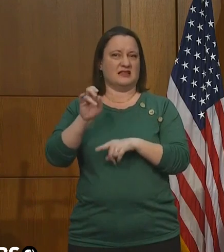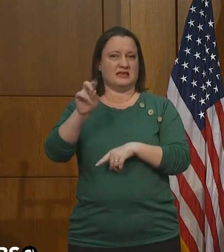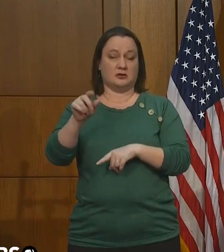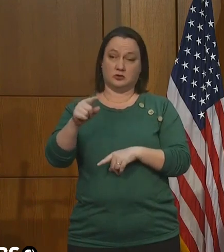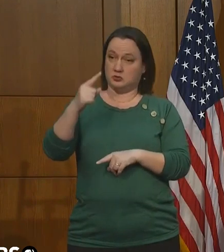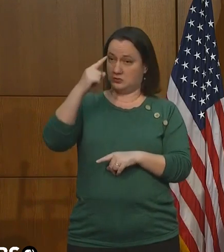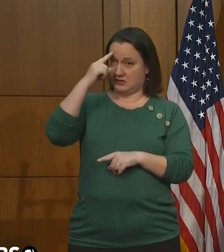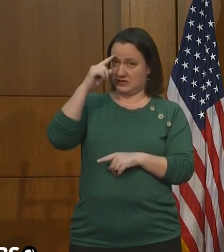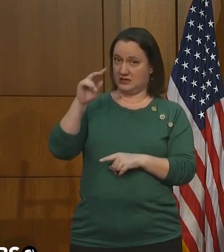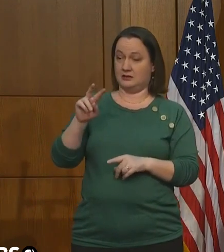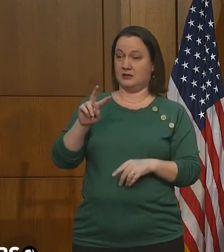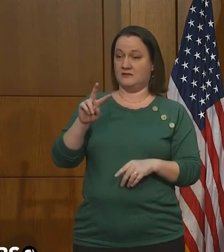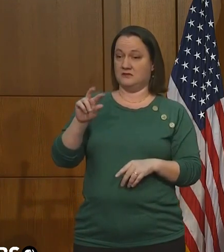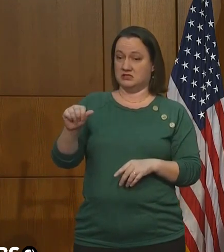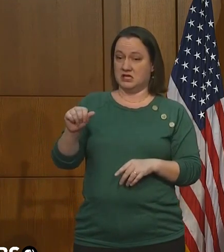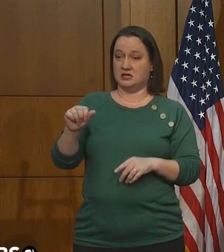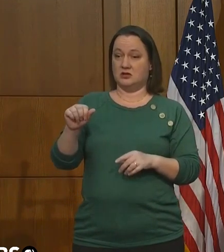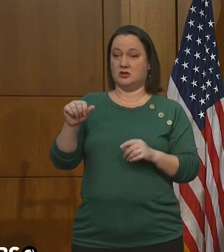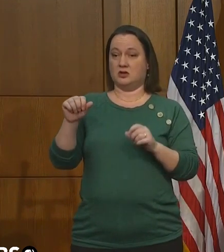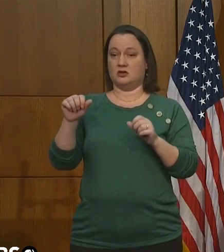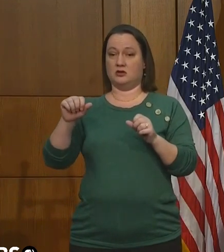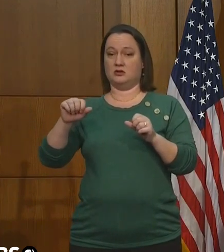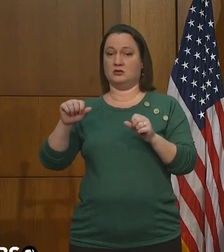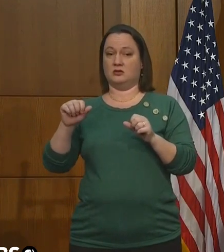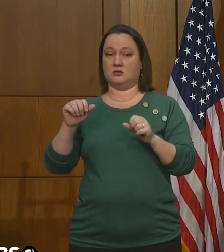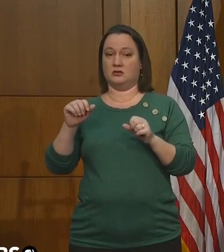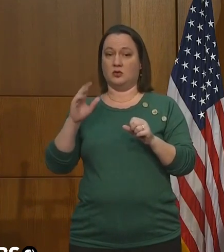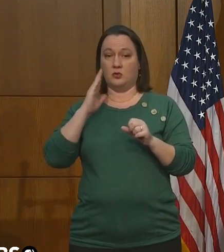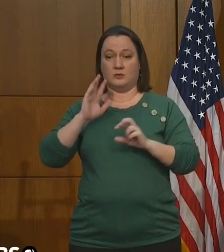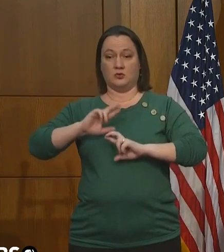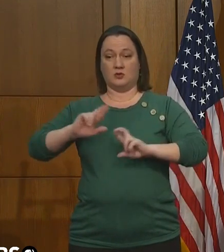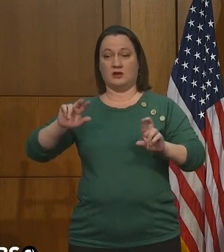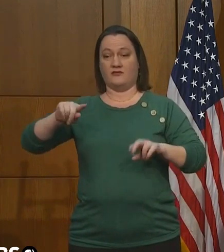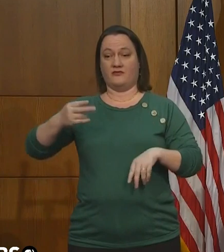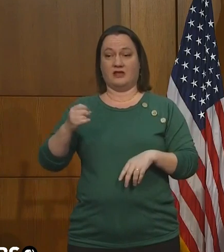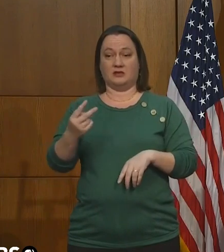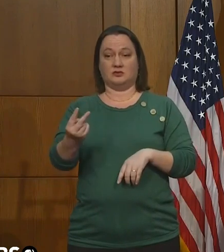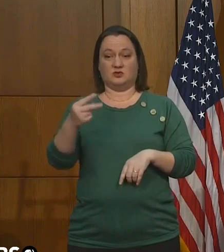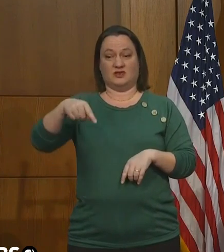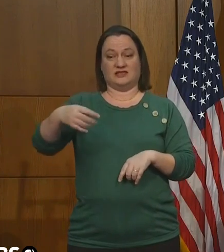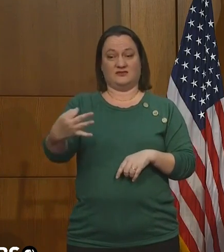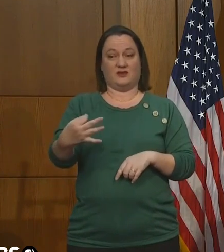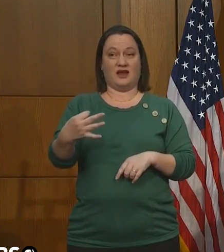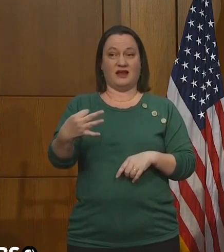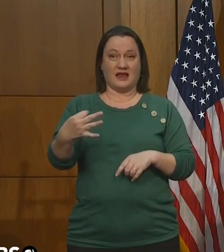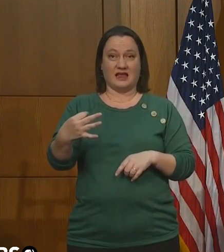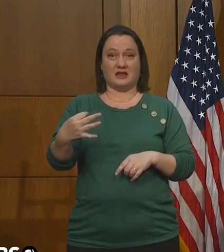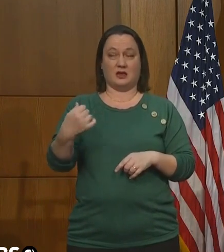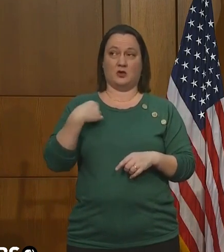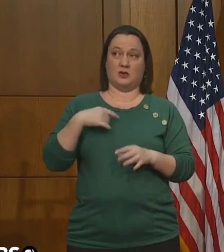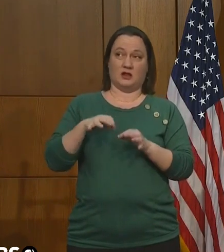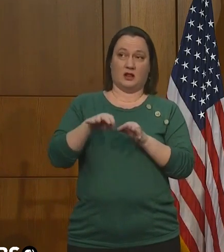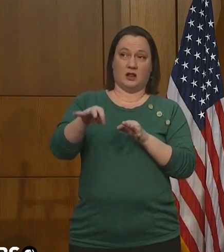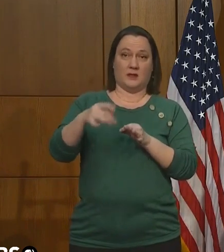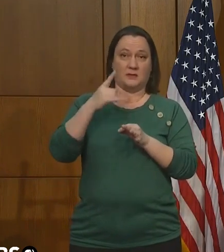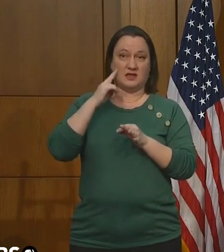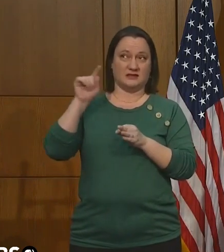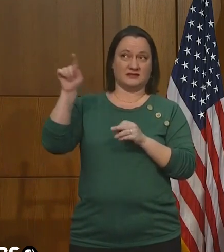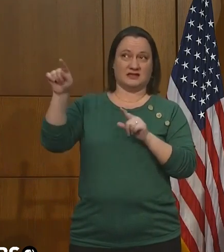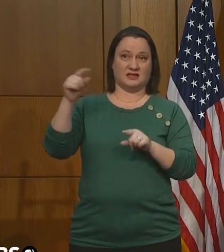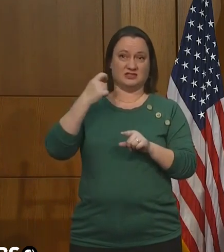possibly enter in phase two this Friday and tomorrow, actually, instead of next Friday? The question, if I